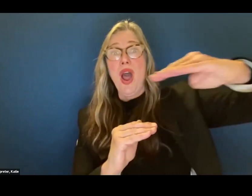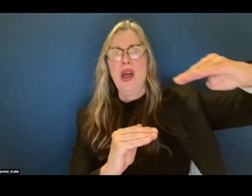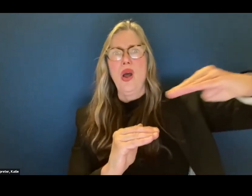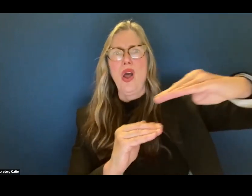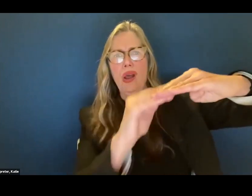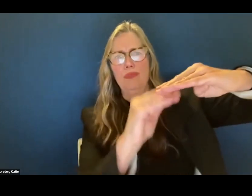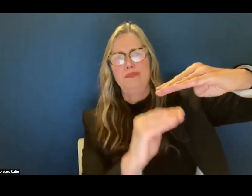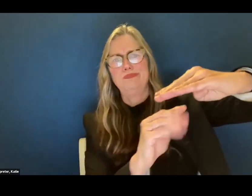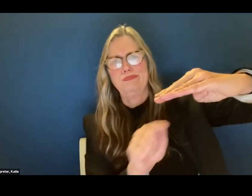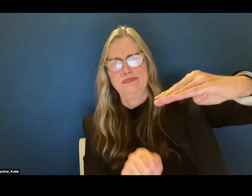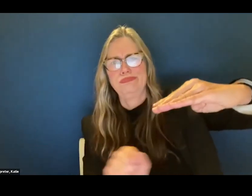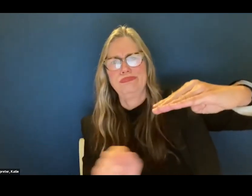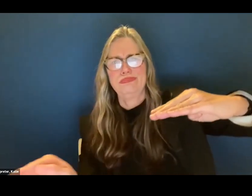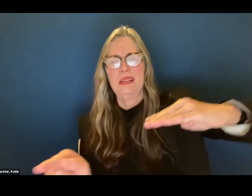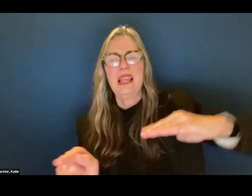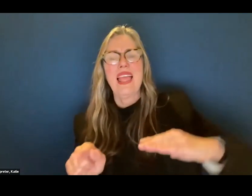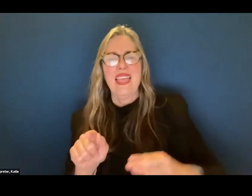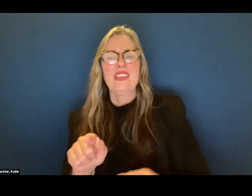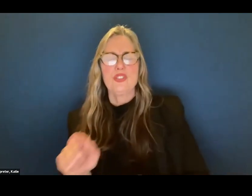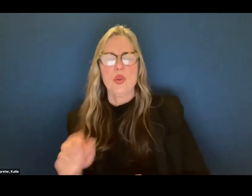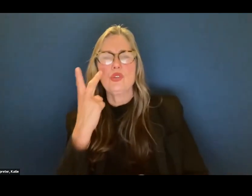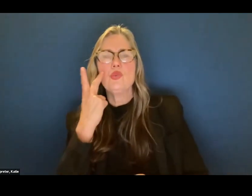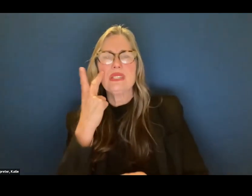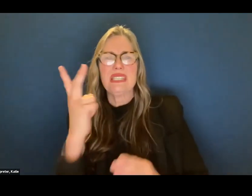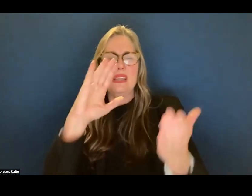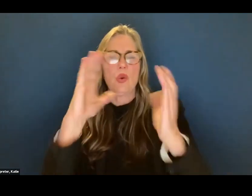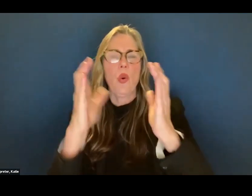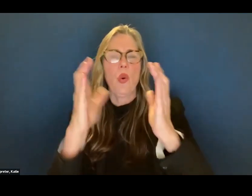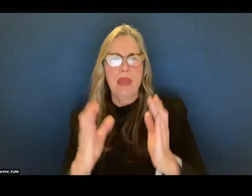forward. Next slide, please.